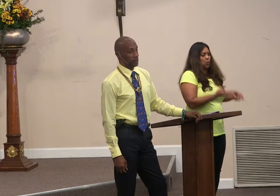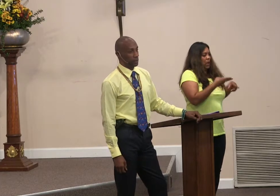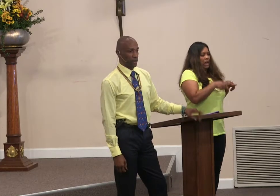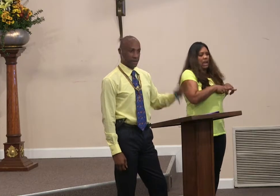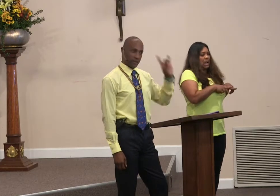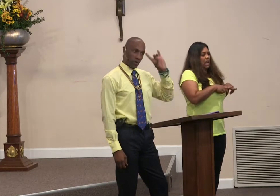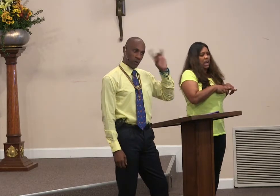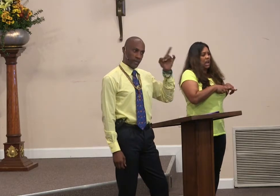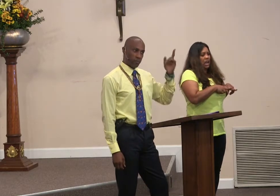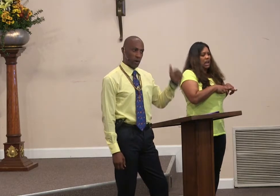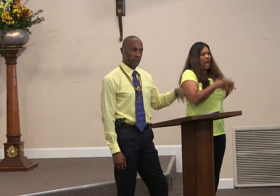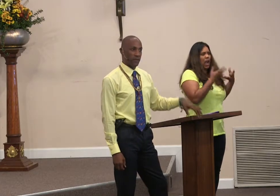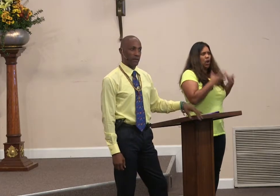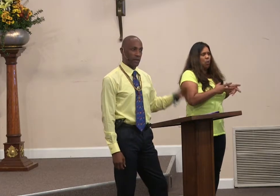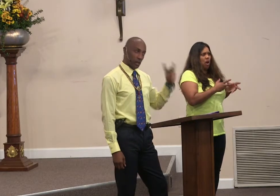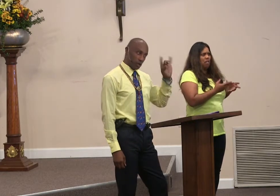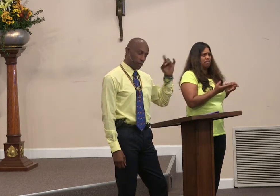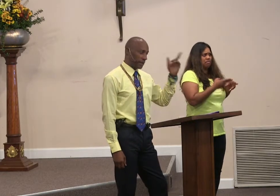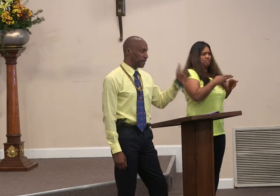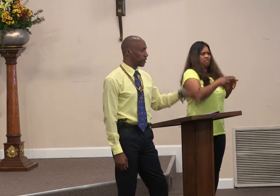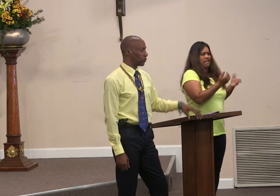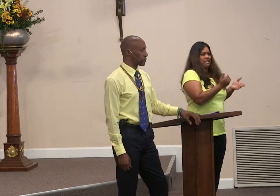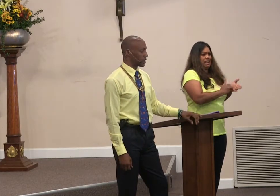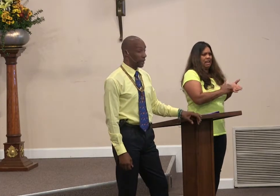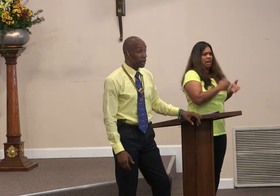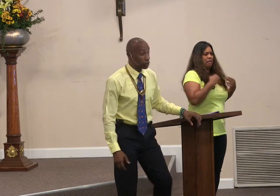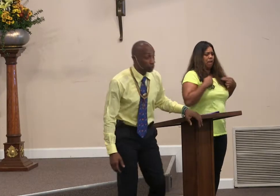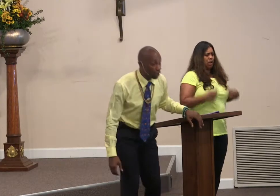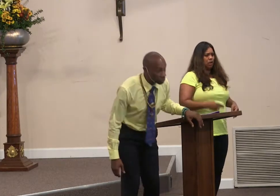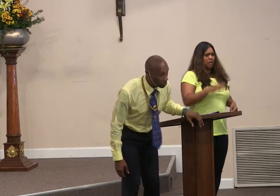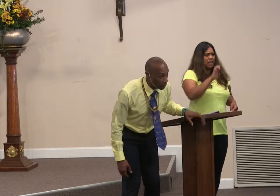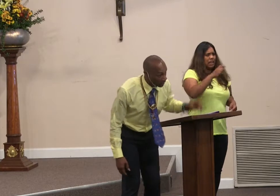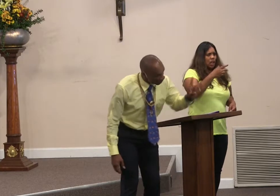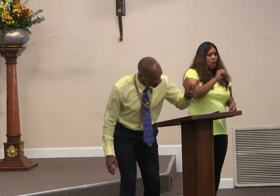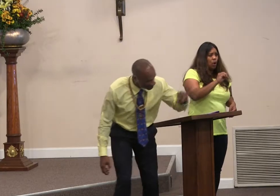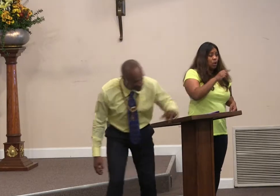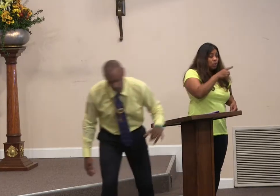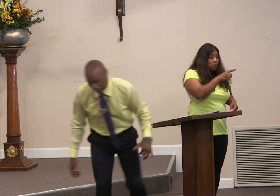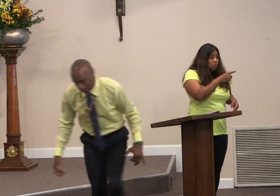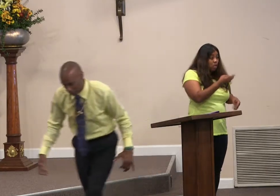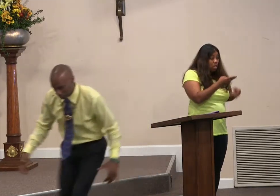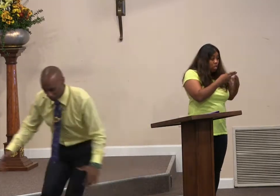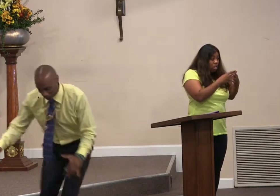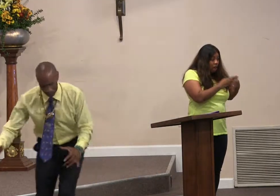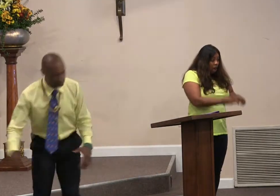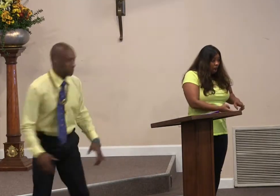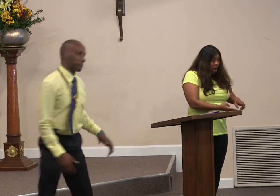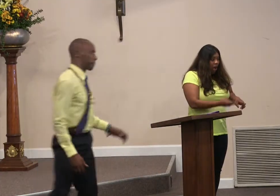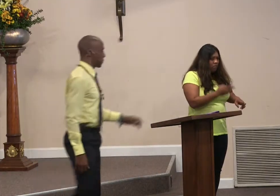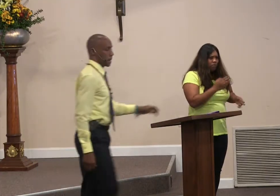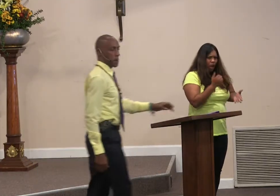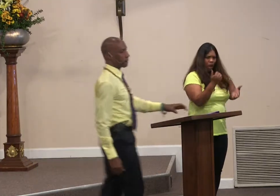weight, because I don't want that part of the human ego to say, you lost the weight, I'll help you find it.